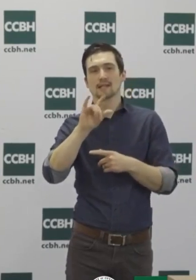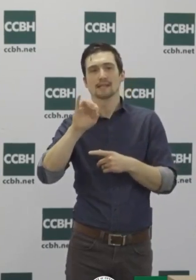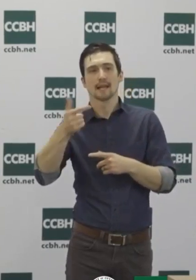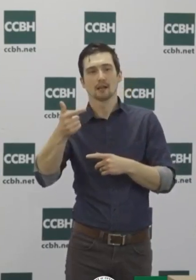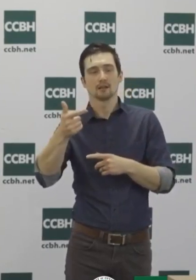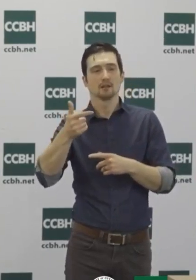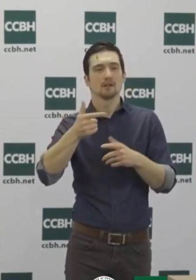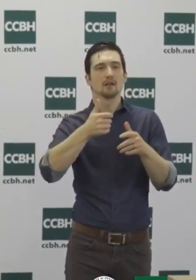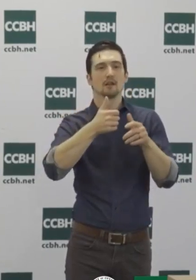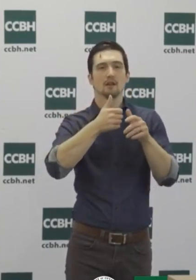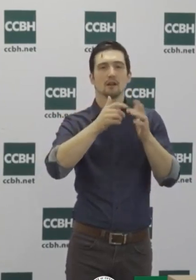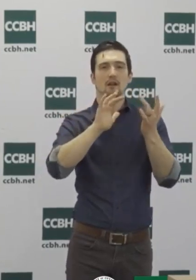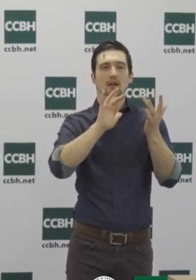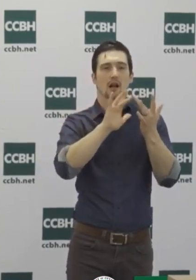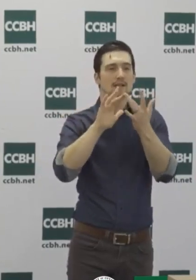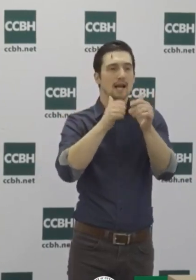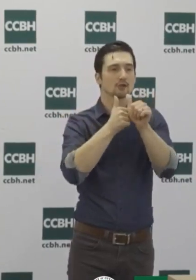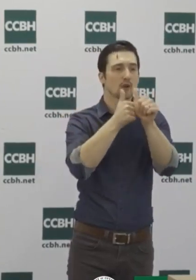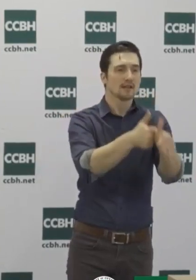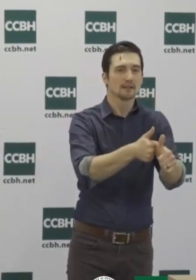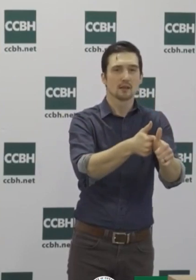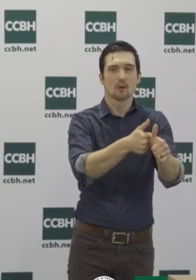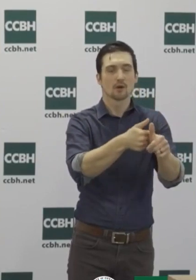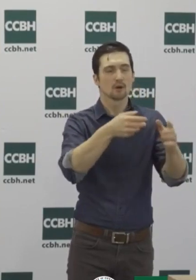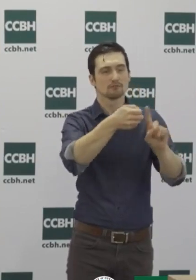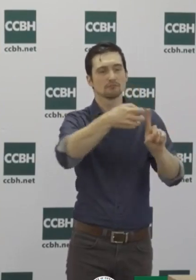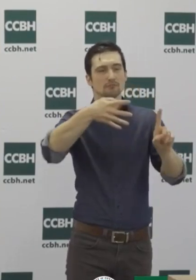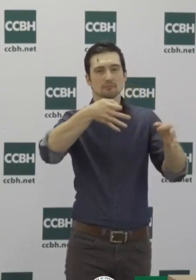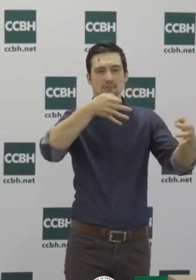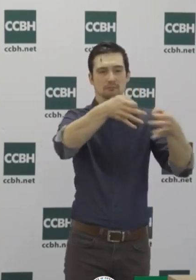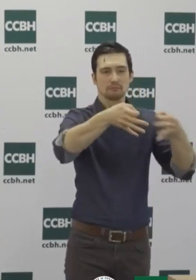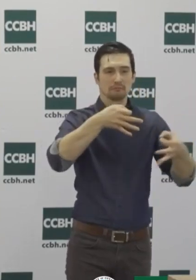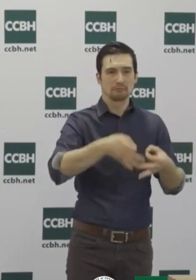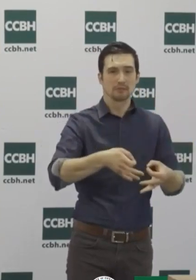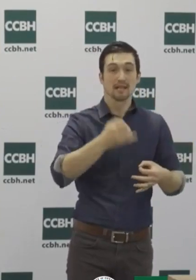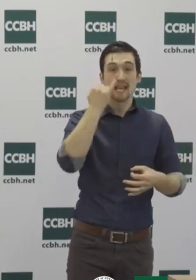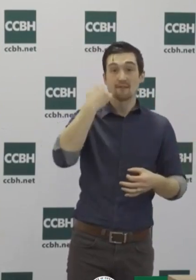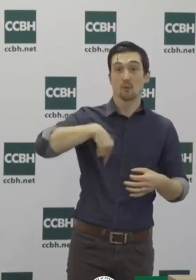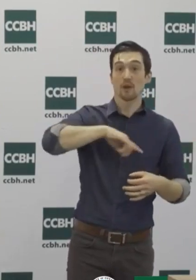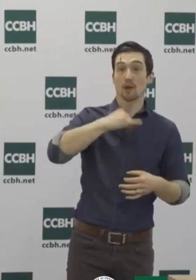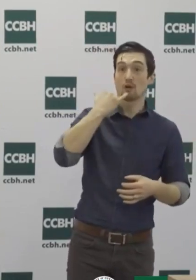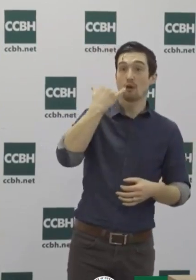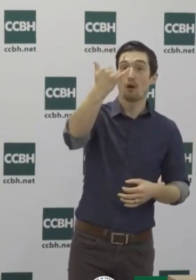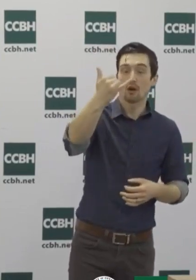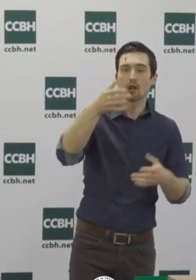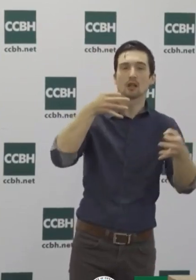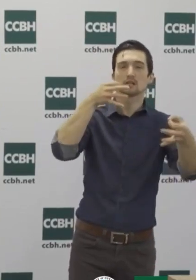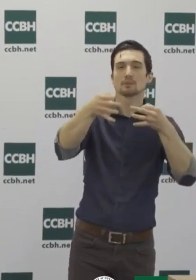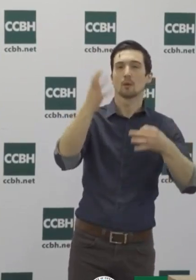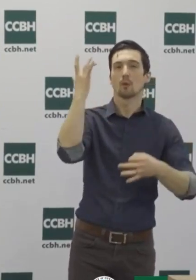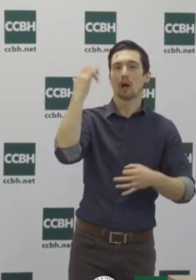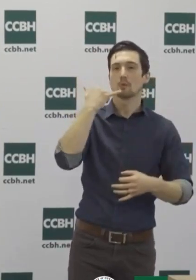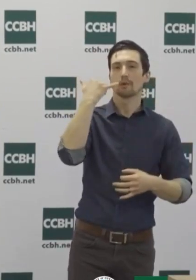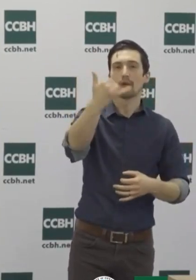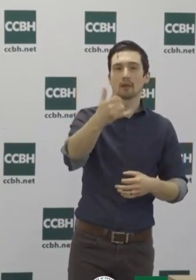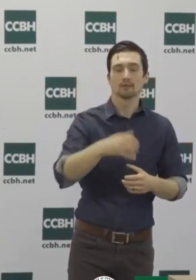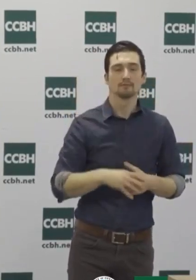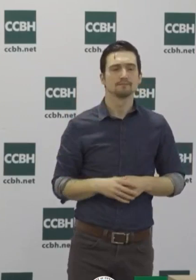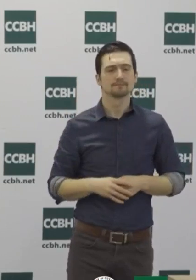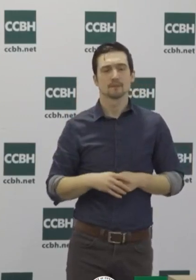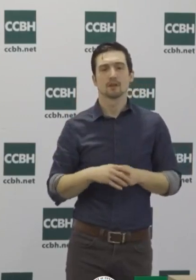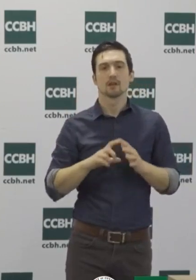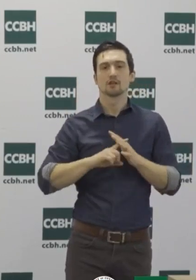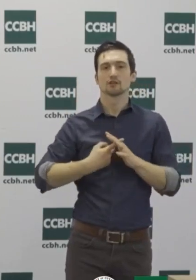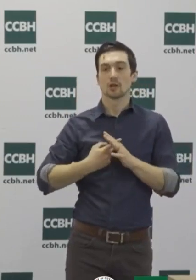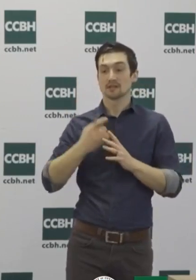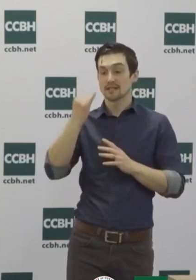legwork that goes behind it, and if we call, what we're calling about. So it all starts with when we're notified